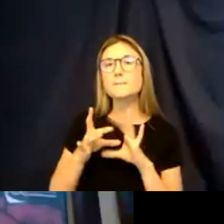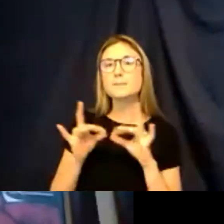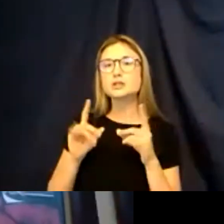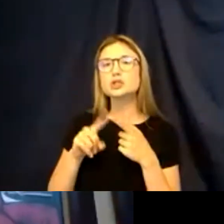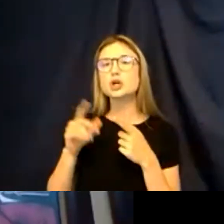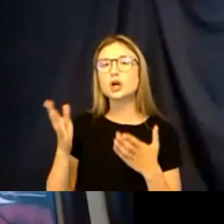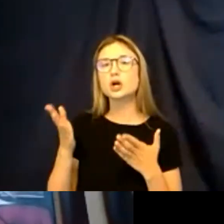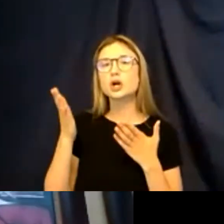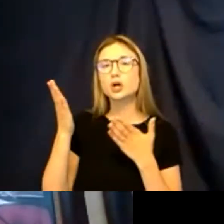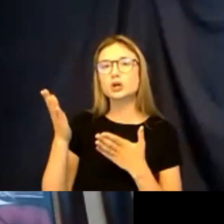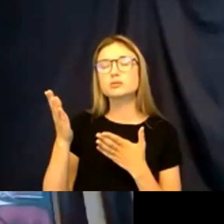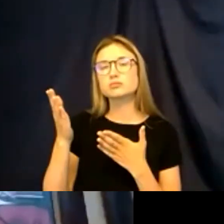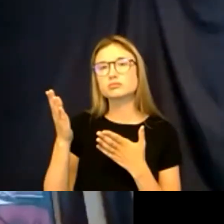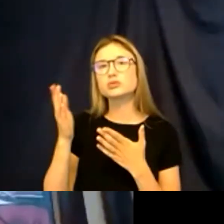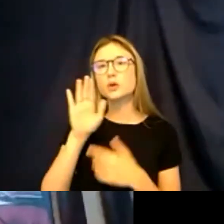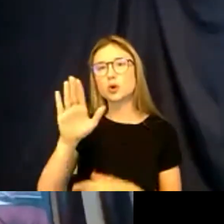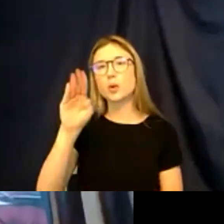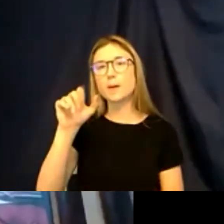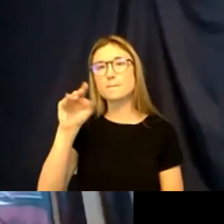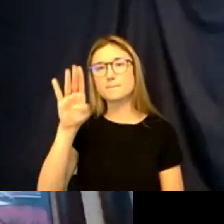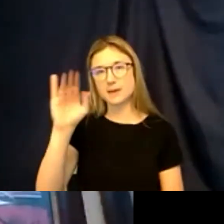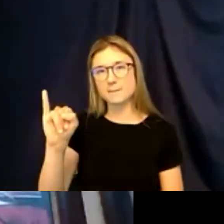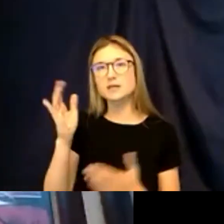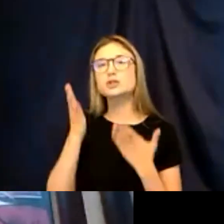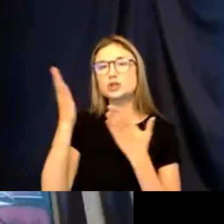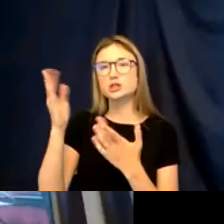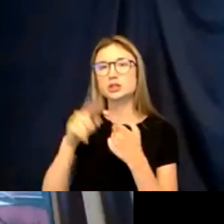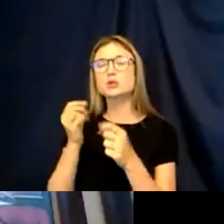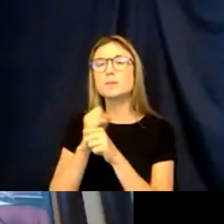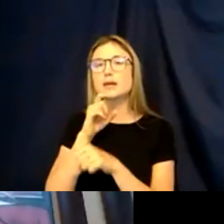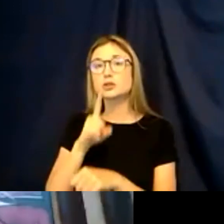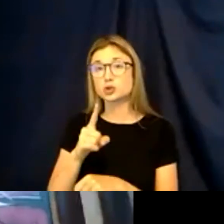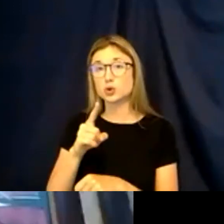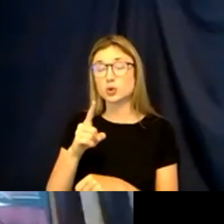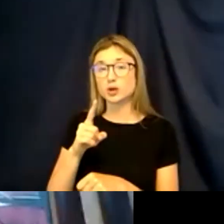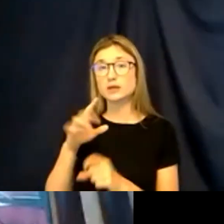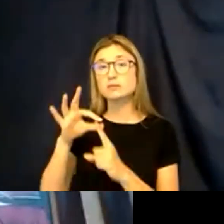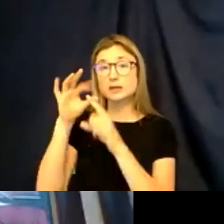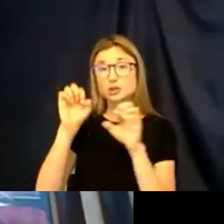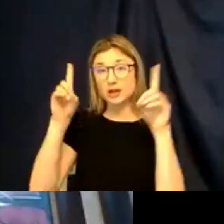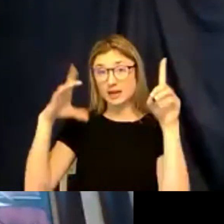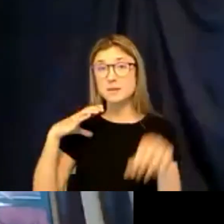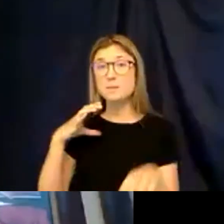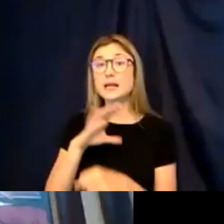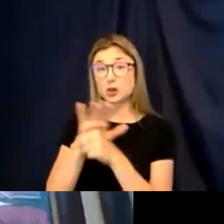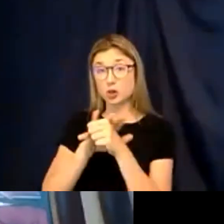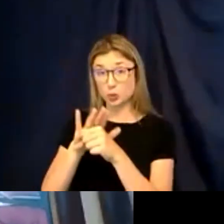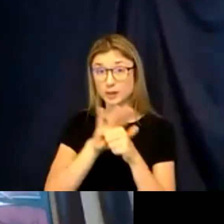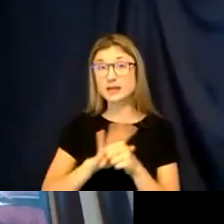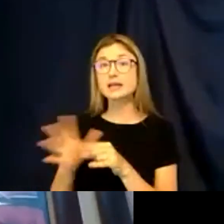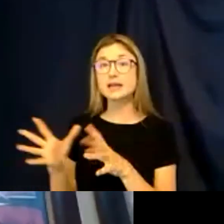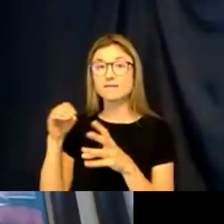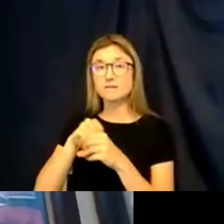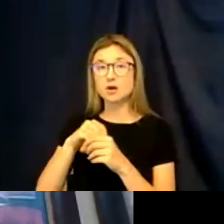the sped ed committees get involved at the local levels. She said that all the